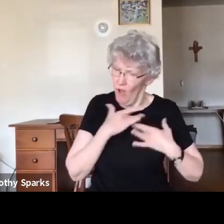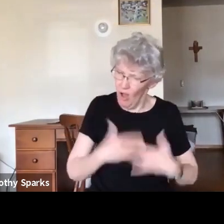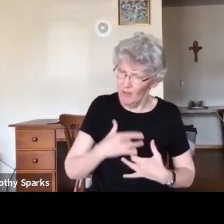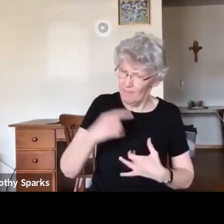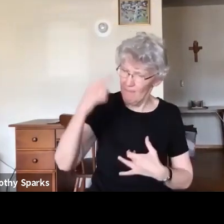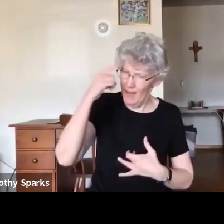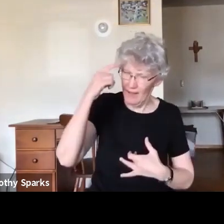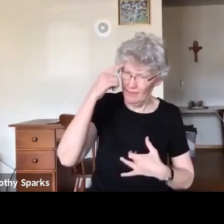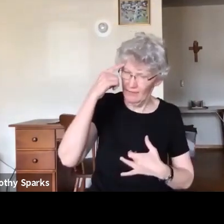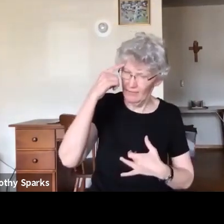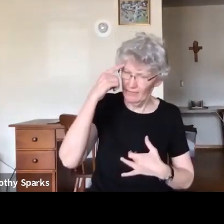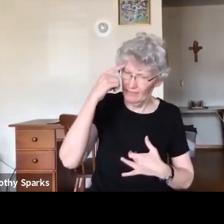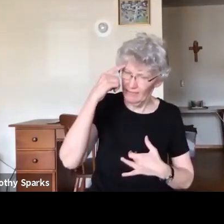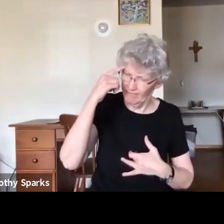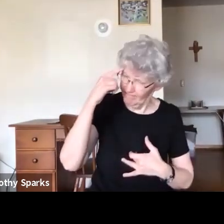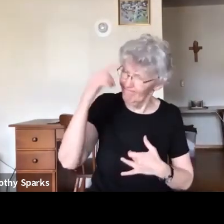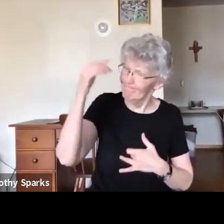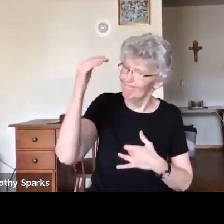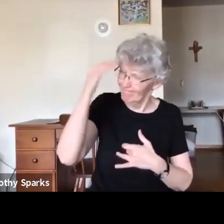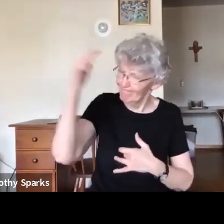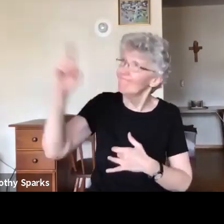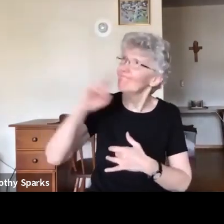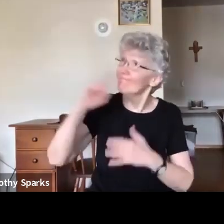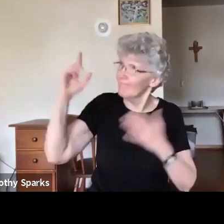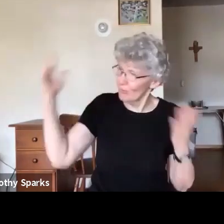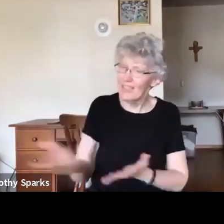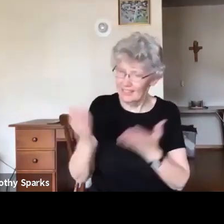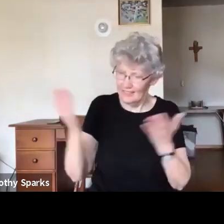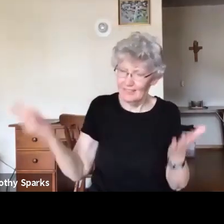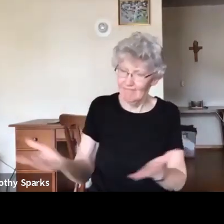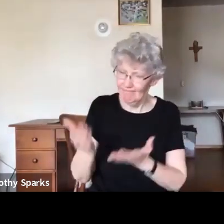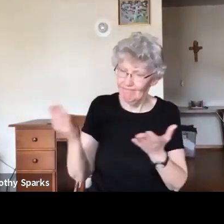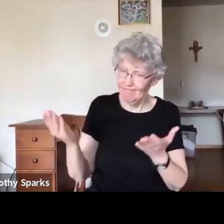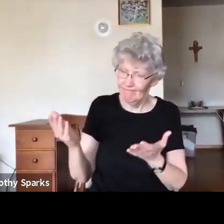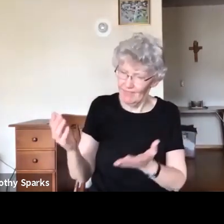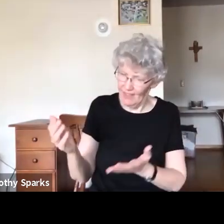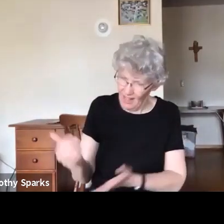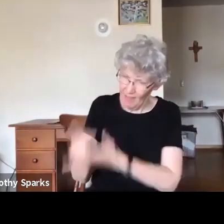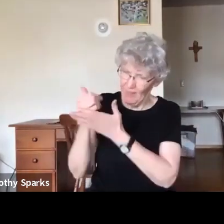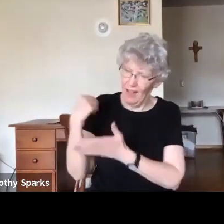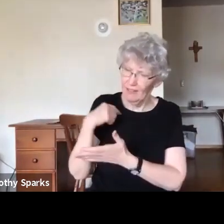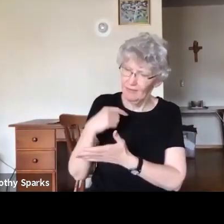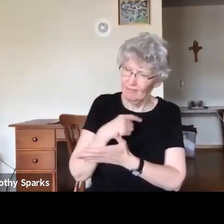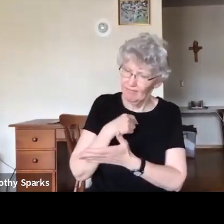Open our hearts and minds to your constant presence.